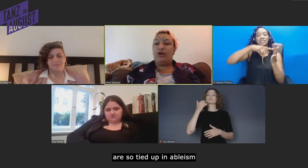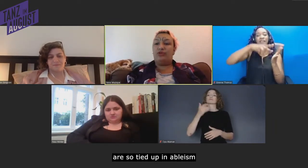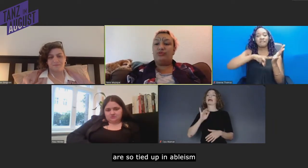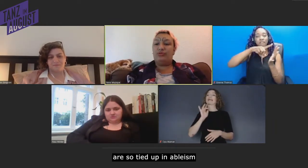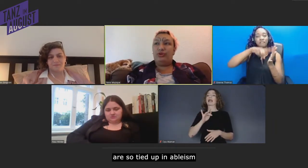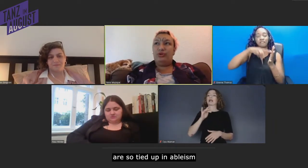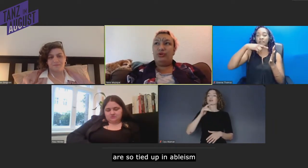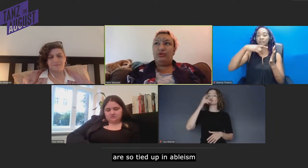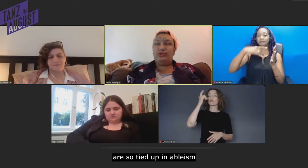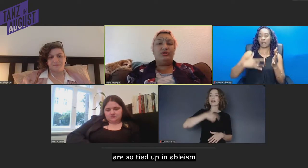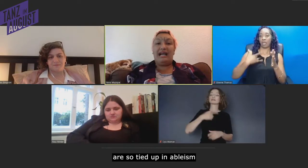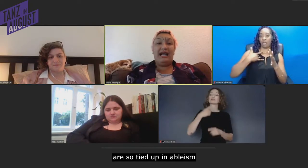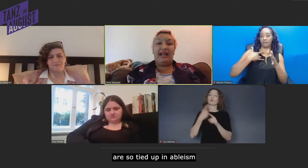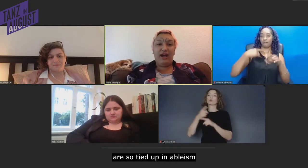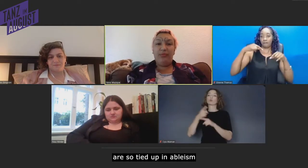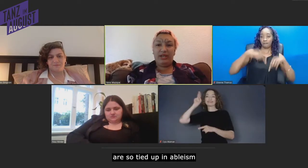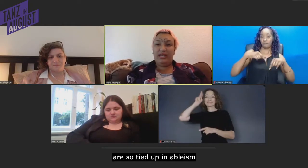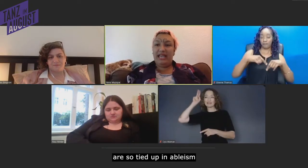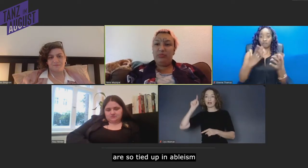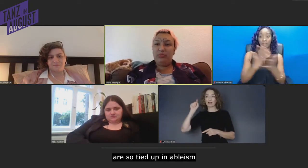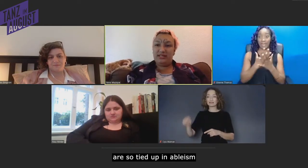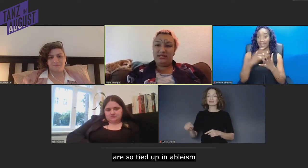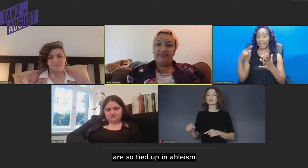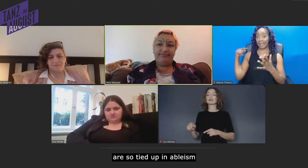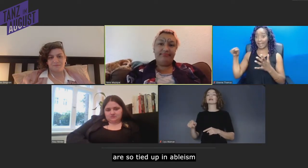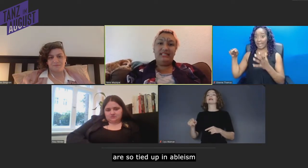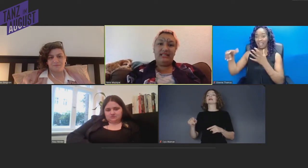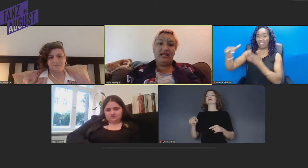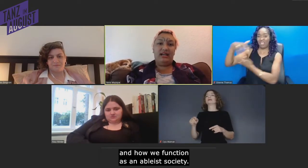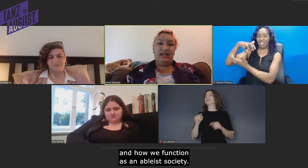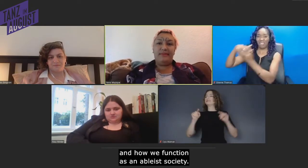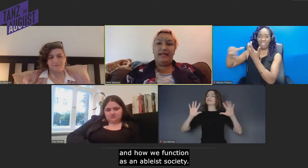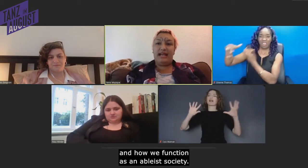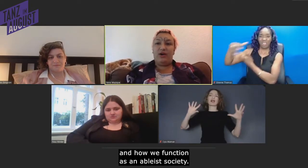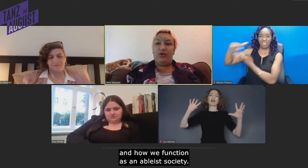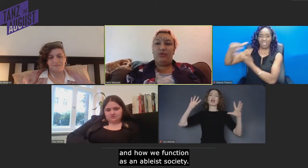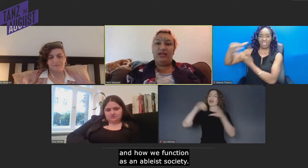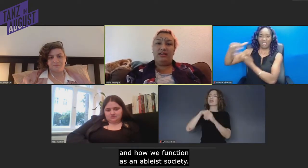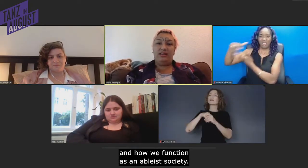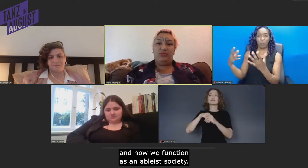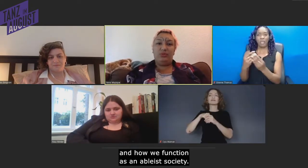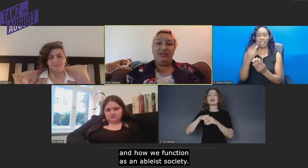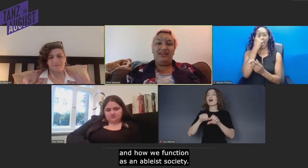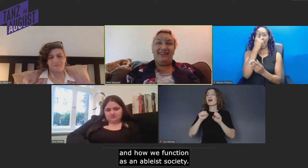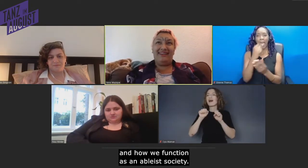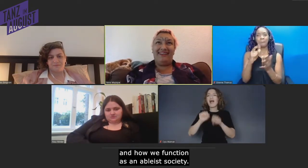are so tied up in ableism, and how we